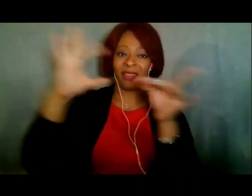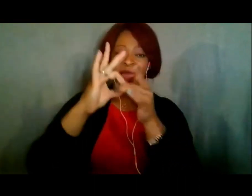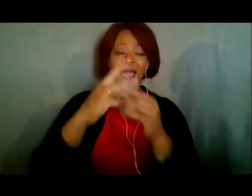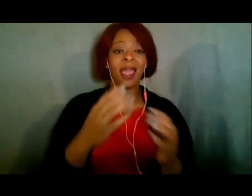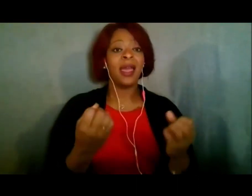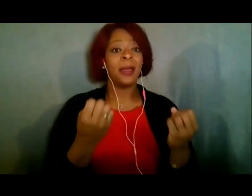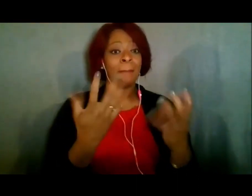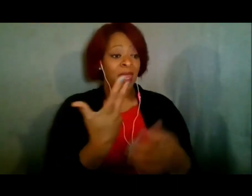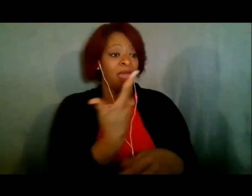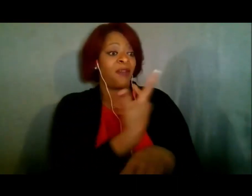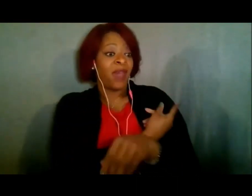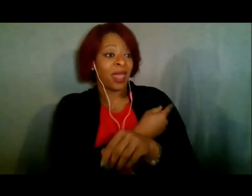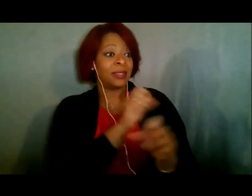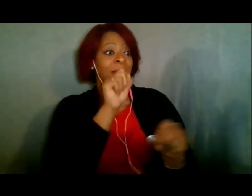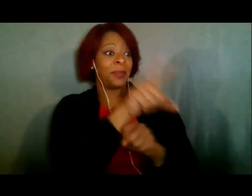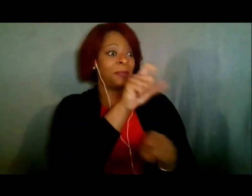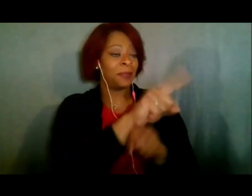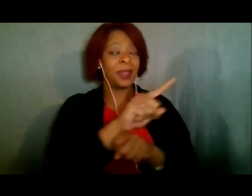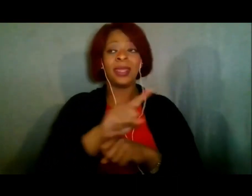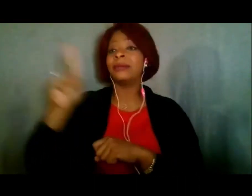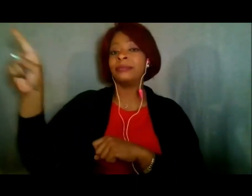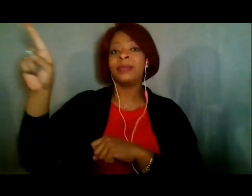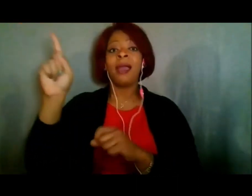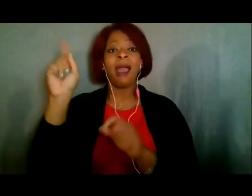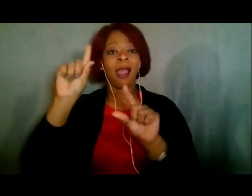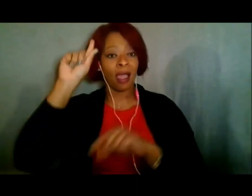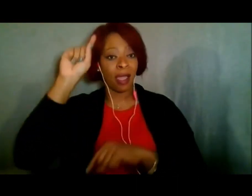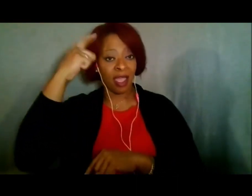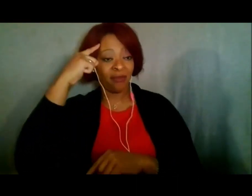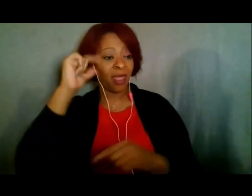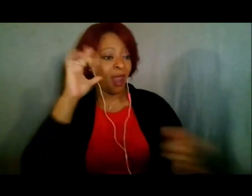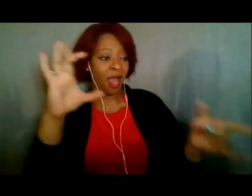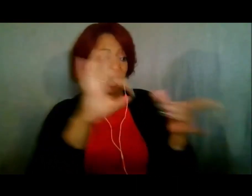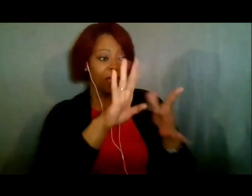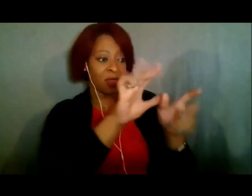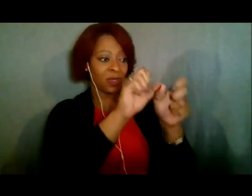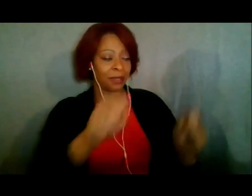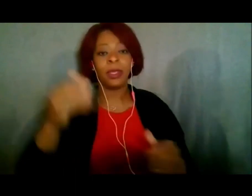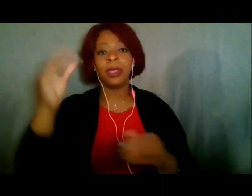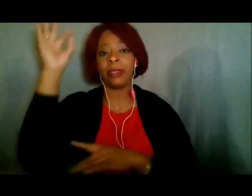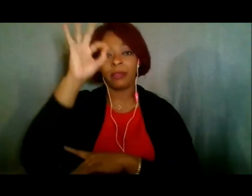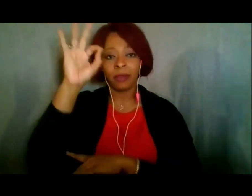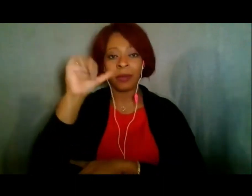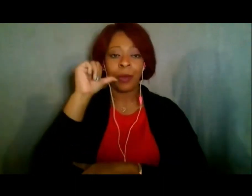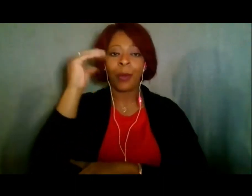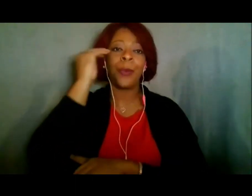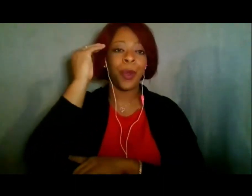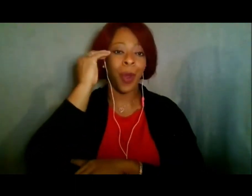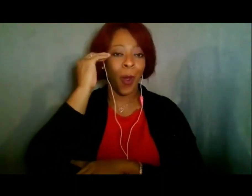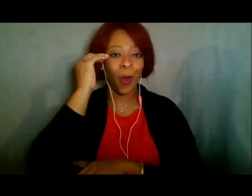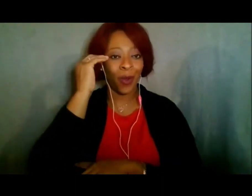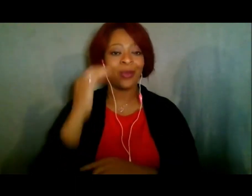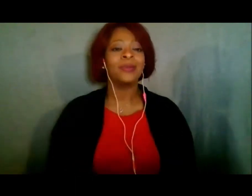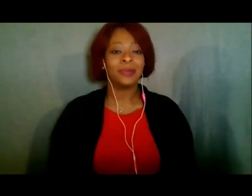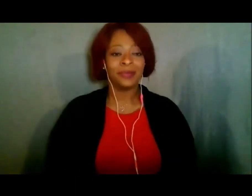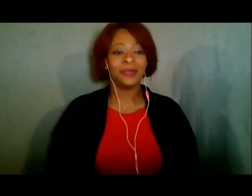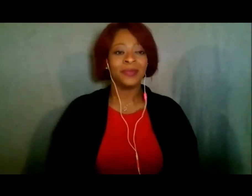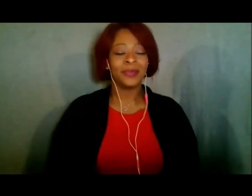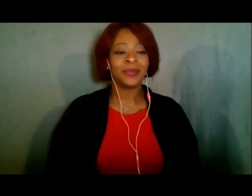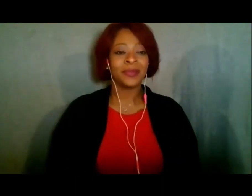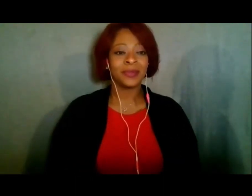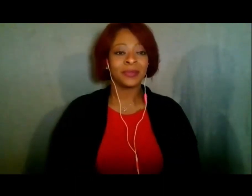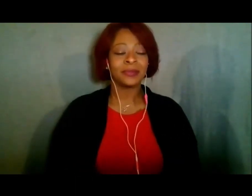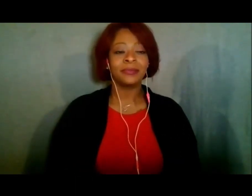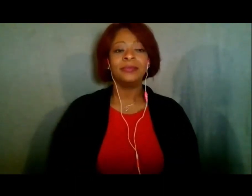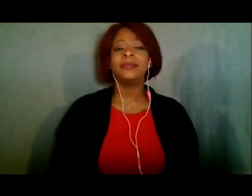actually given, but the federal government doesn't know. Okay. If you